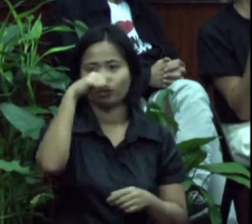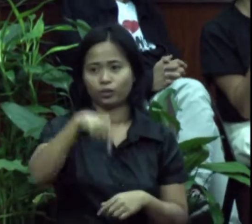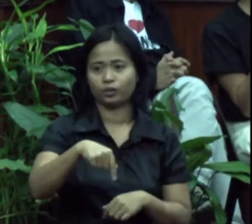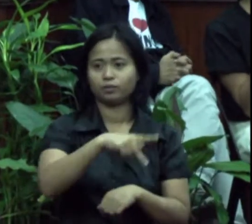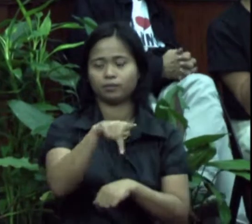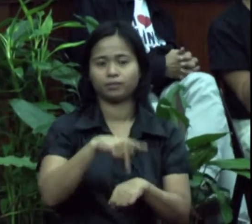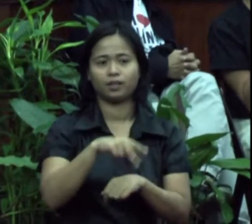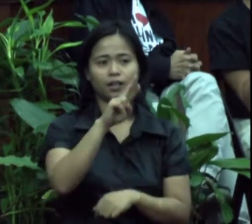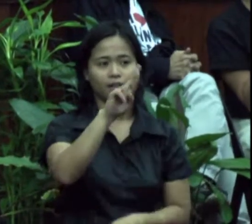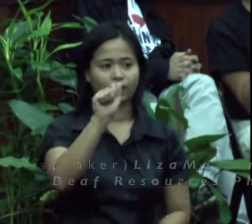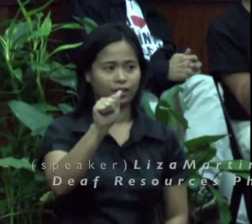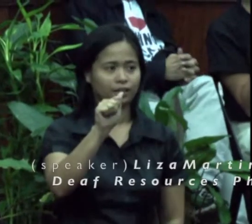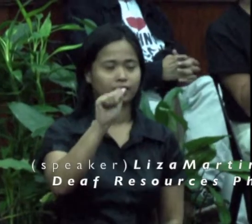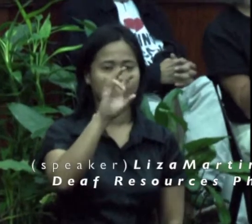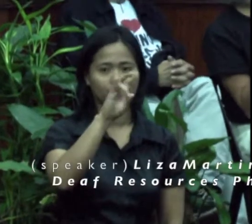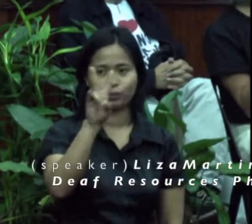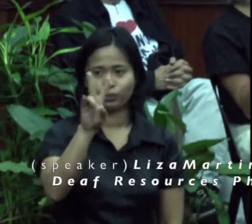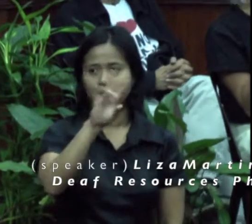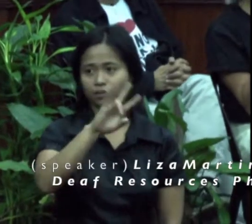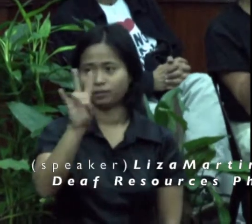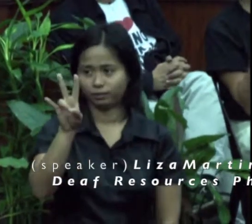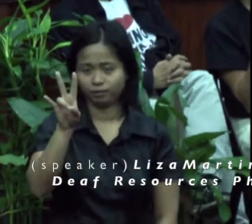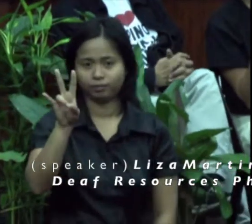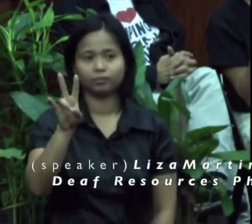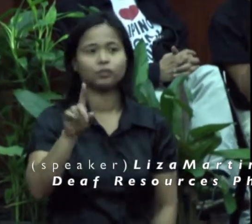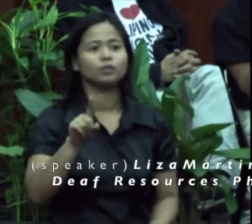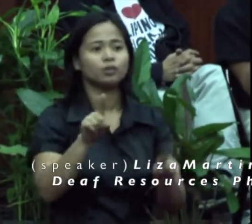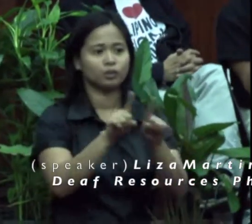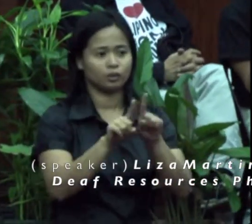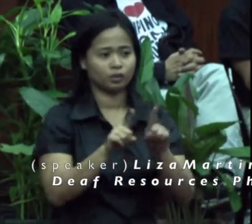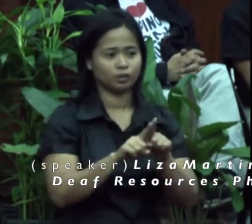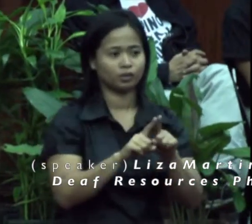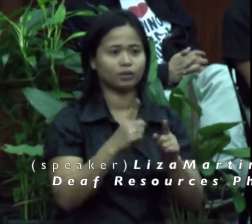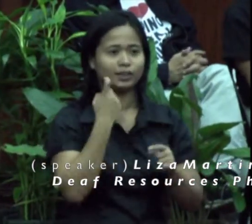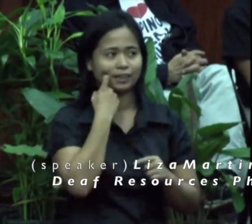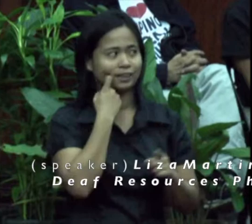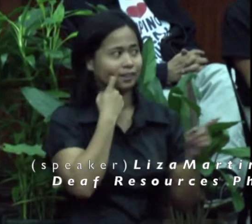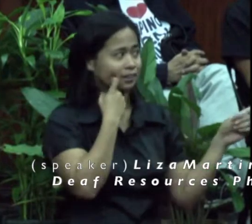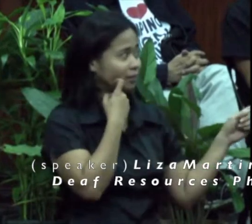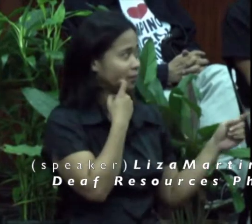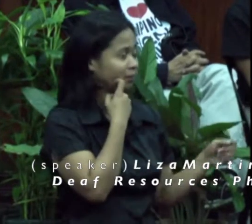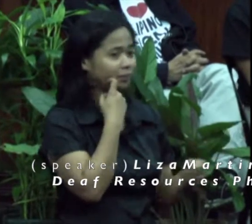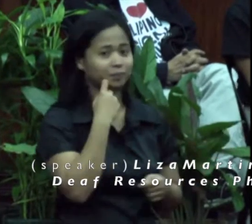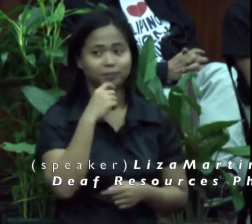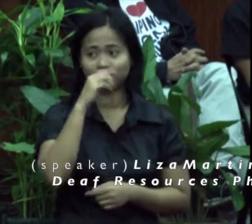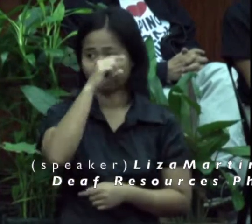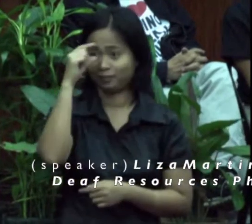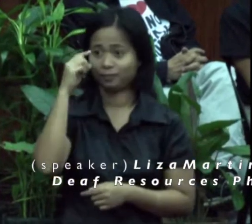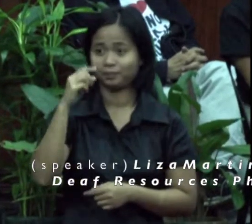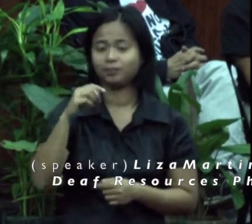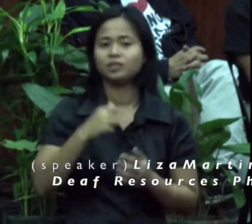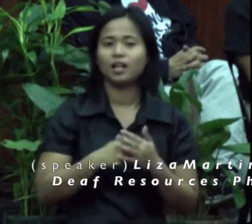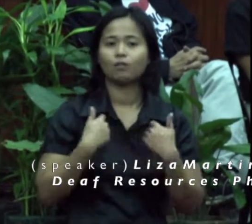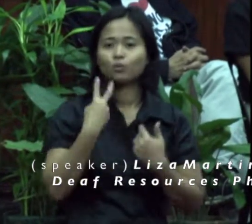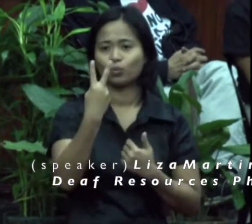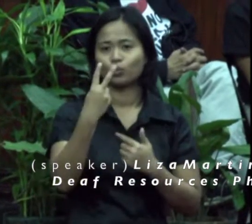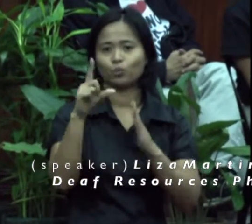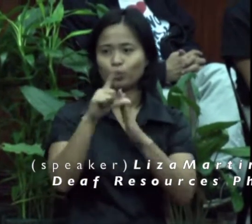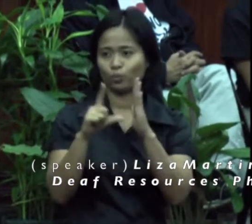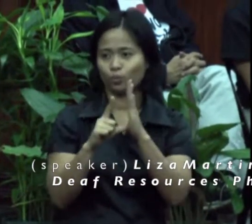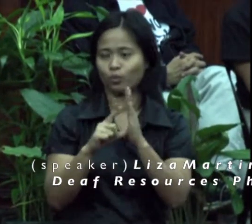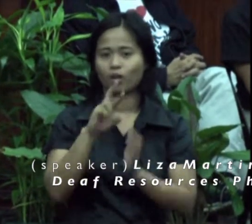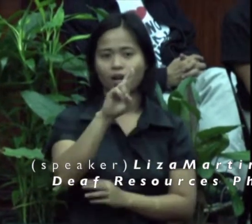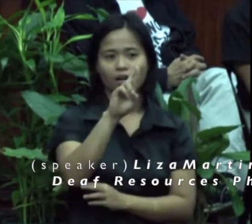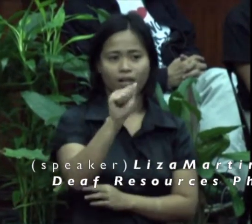Act 7277, and also echoed by Professor Nolasco, are two important laws.